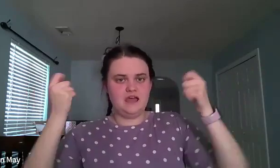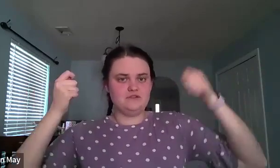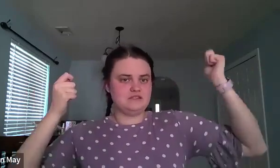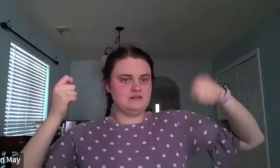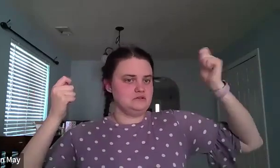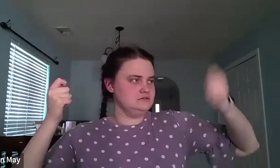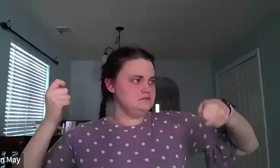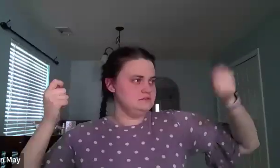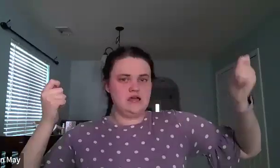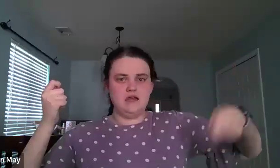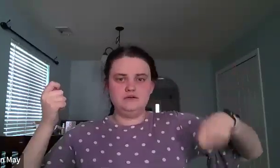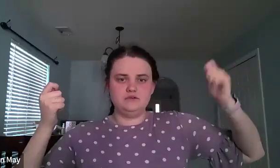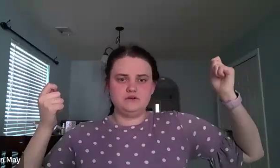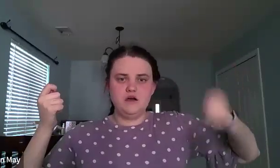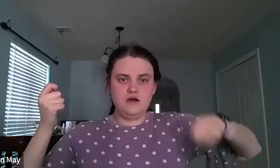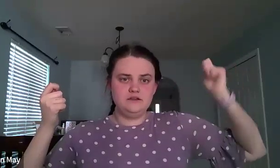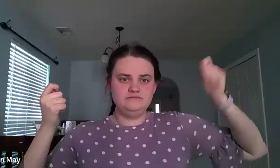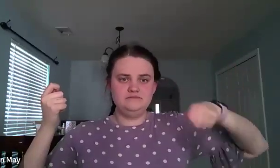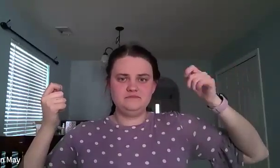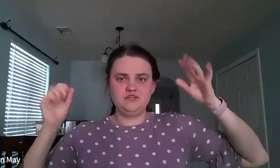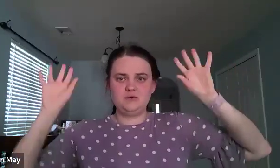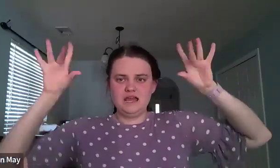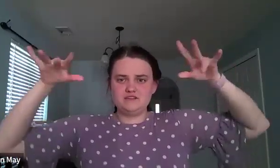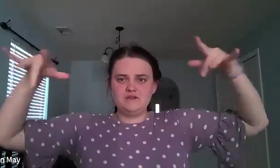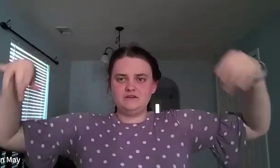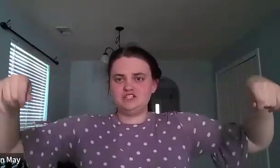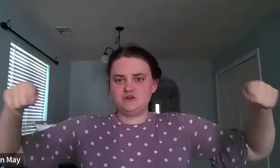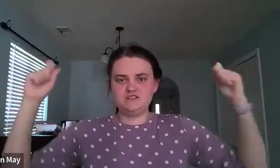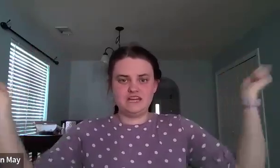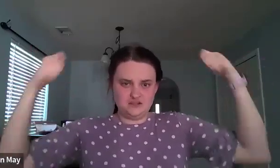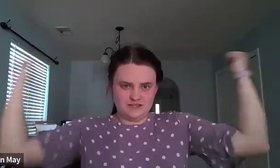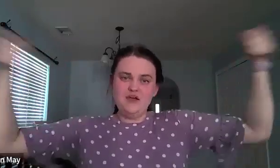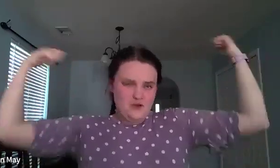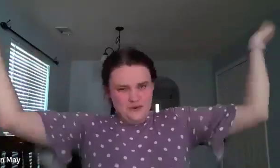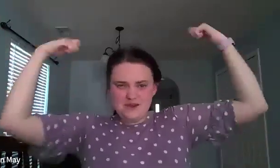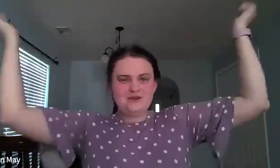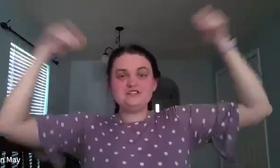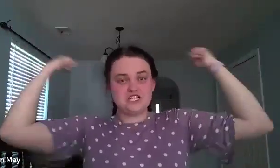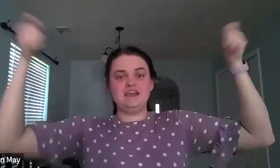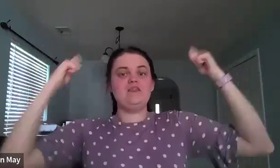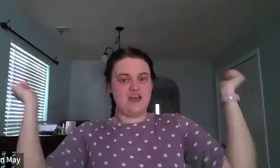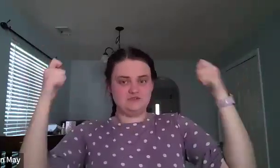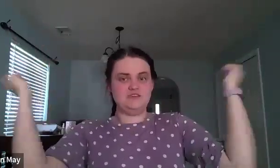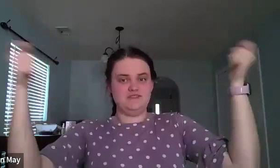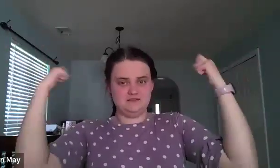have those little, I don't know what they're called, you know, where it has all the little like strings on it, and you're like, woo, cheering, that sort of thing. That's what